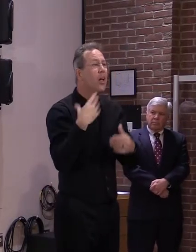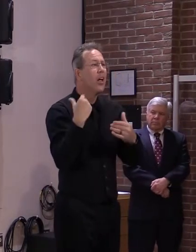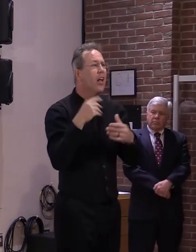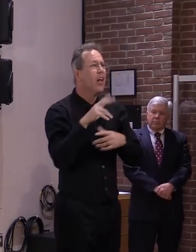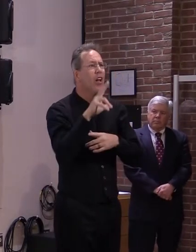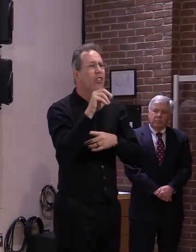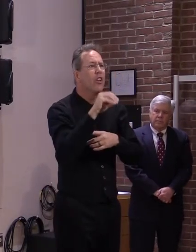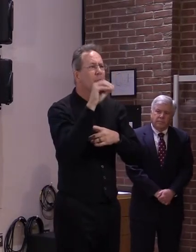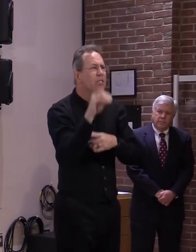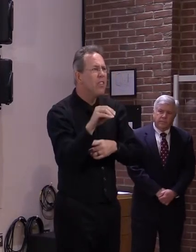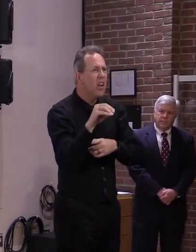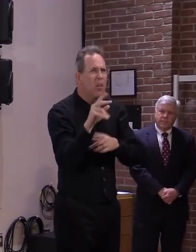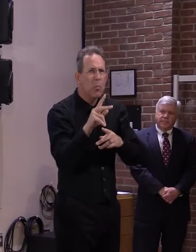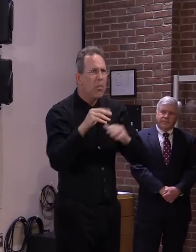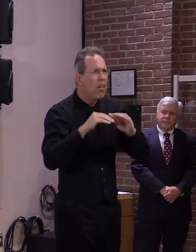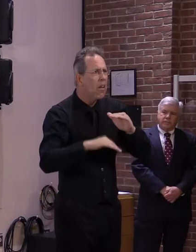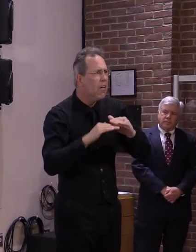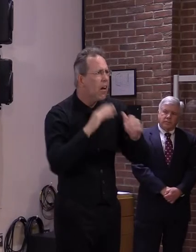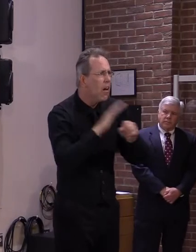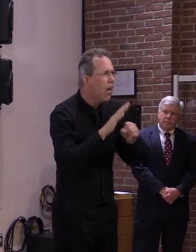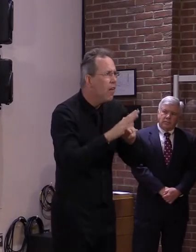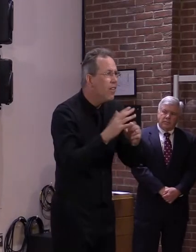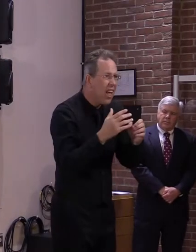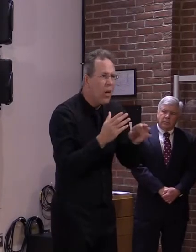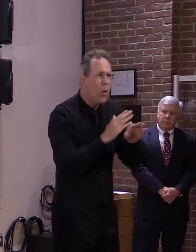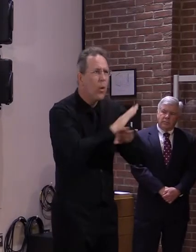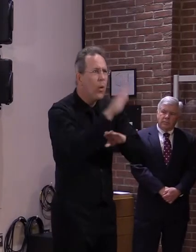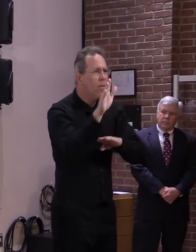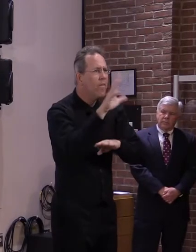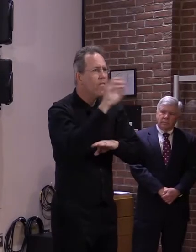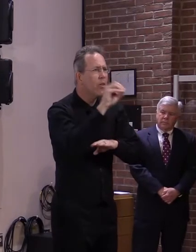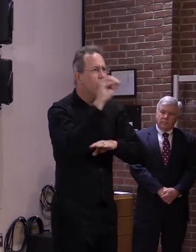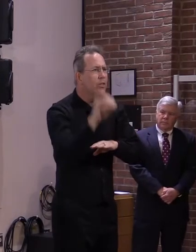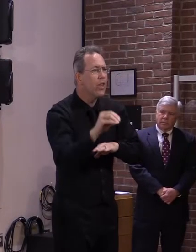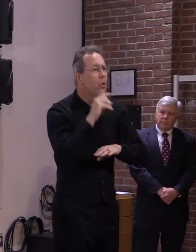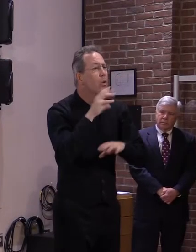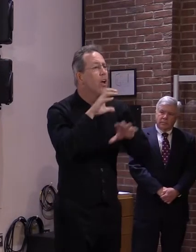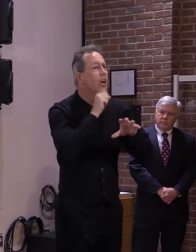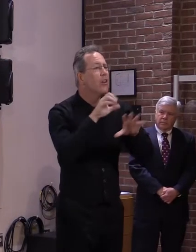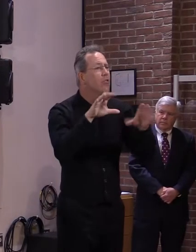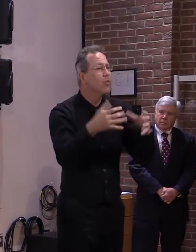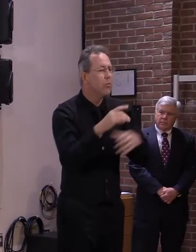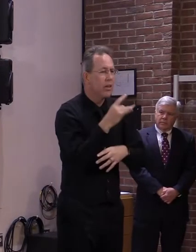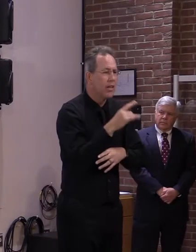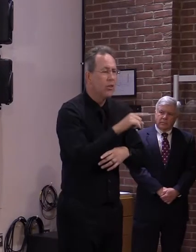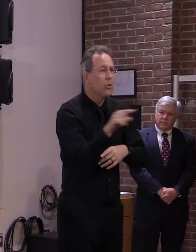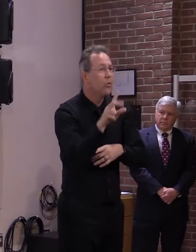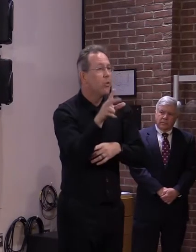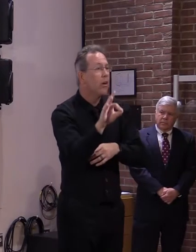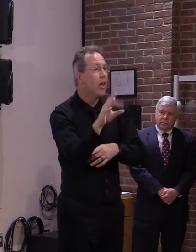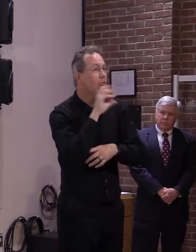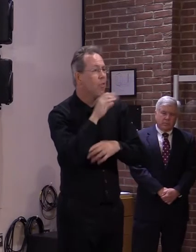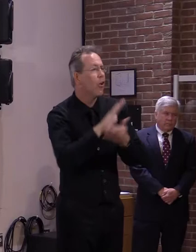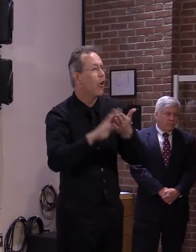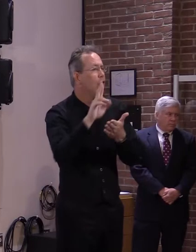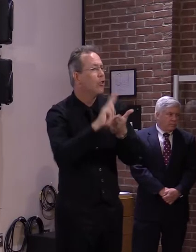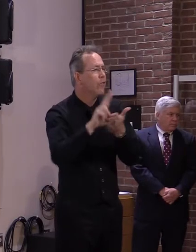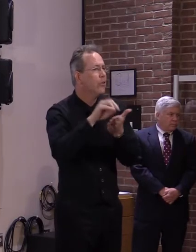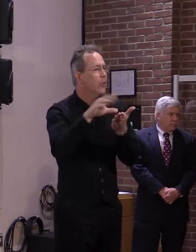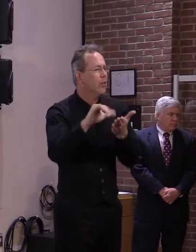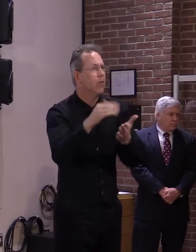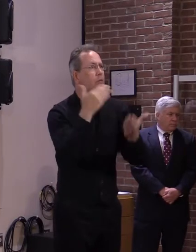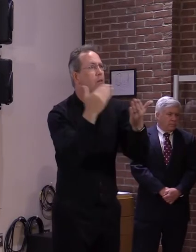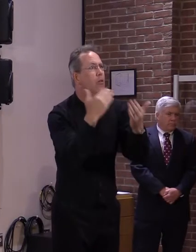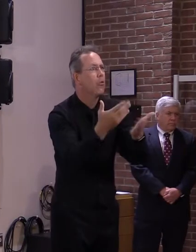to 29 age band vaccinated in the last month, effective tomorrow, I'm lifting the 10 p.m. curfew